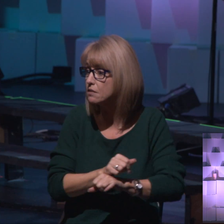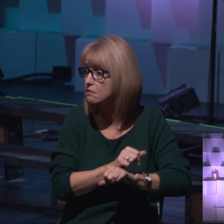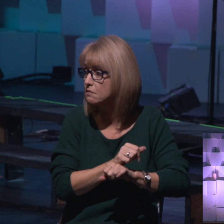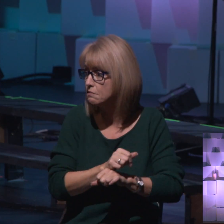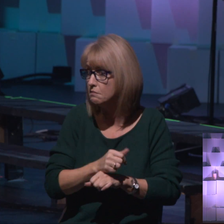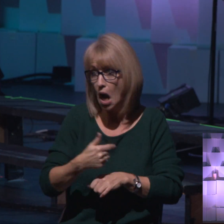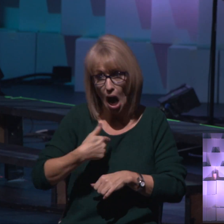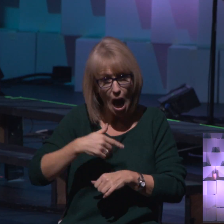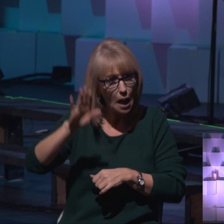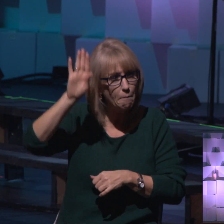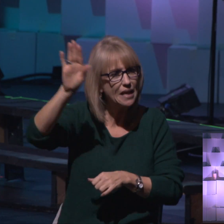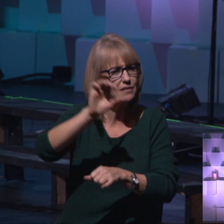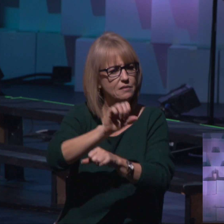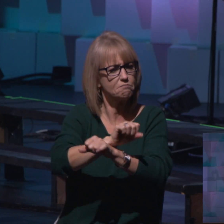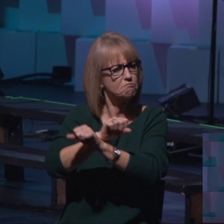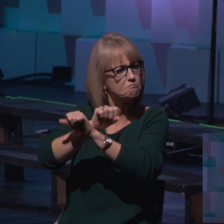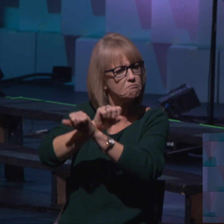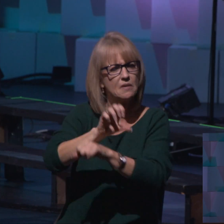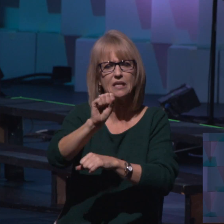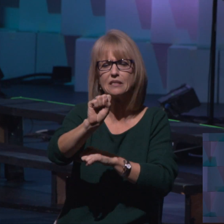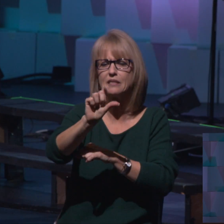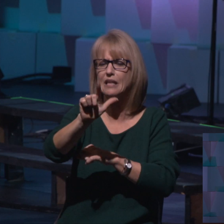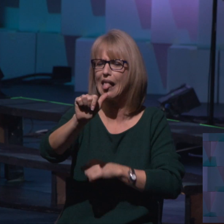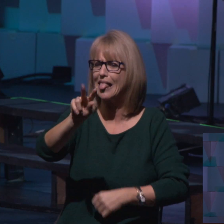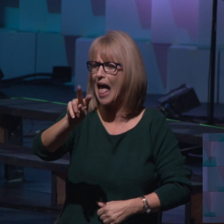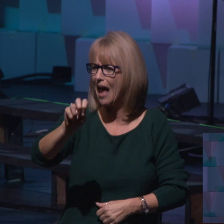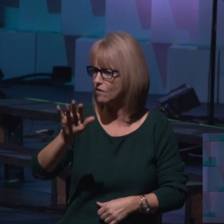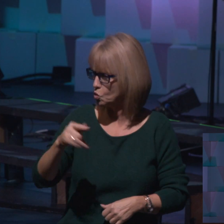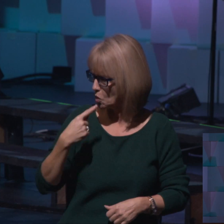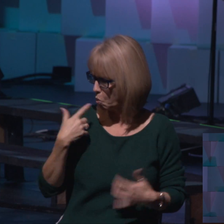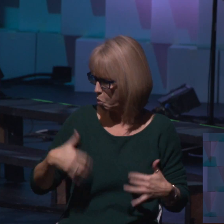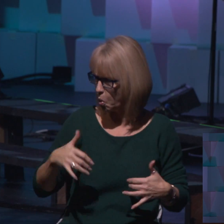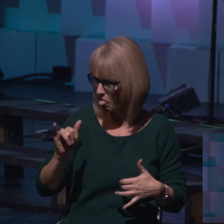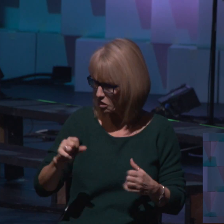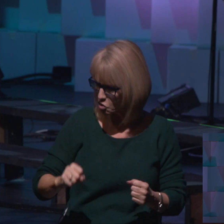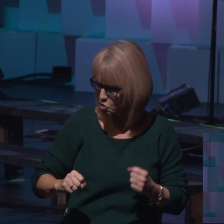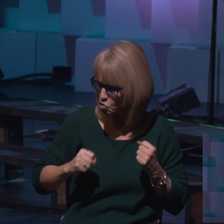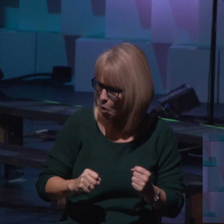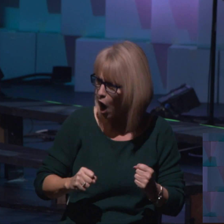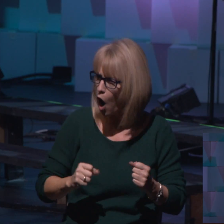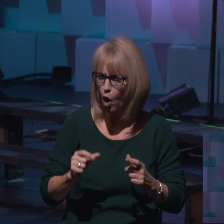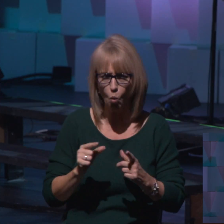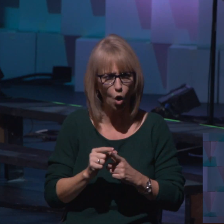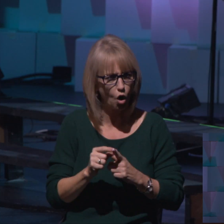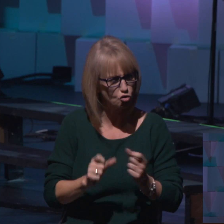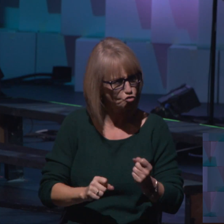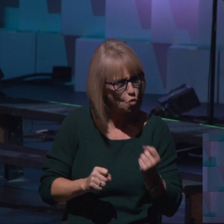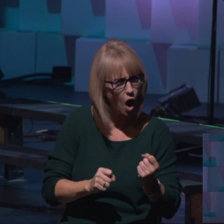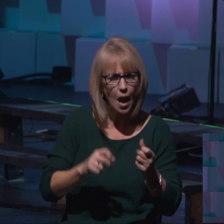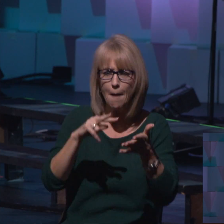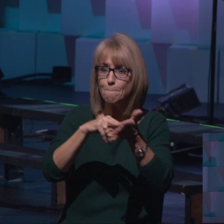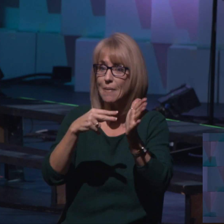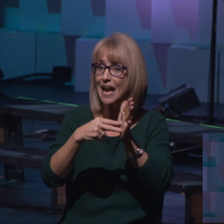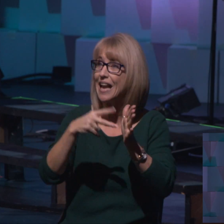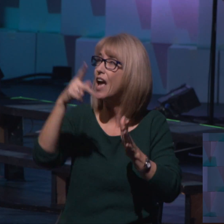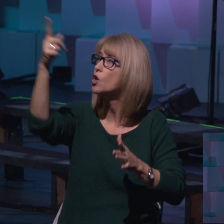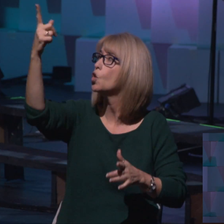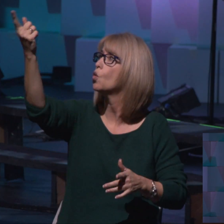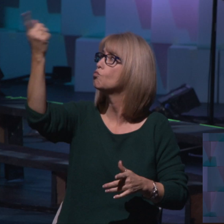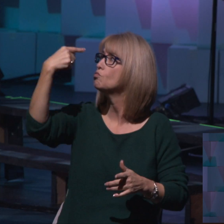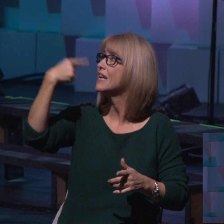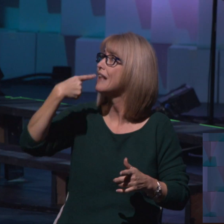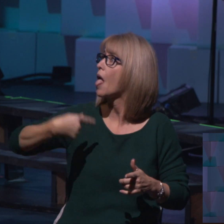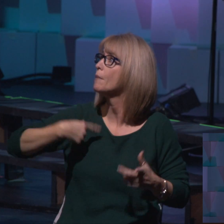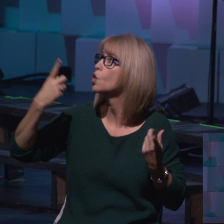the Lord's slave. It's a strong emphasis of what we would call servant, saying, I will do whatever God